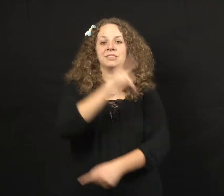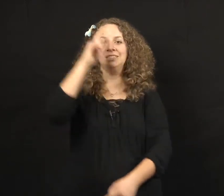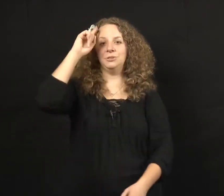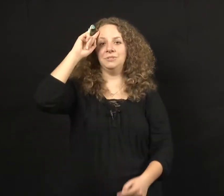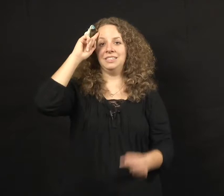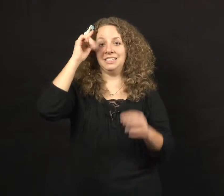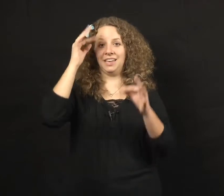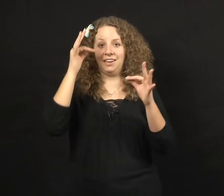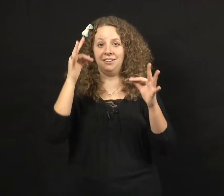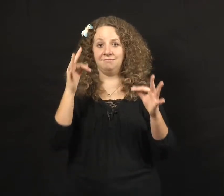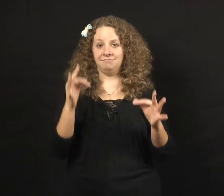To decide.